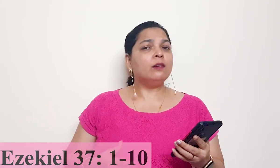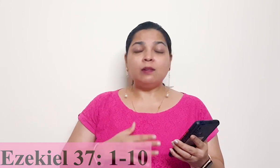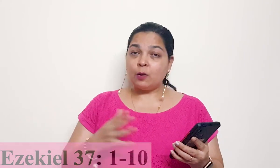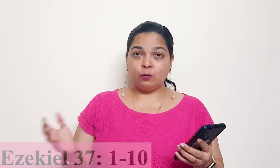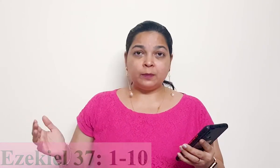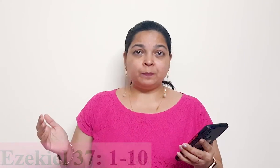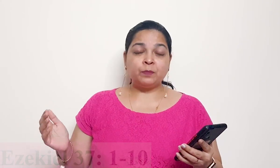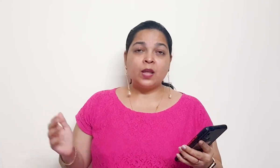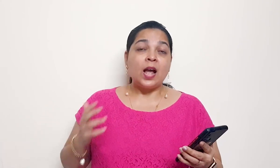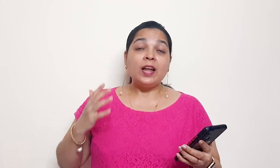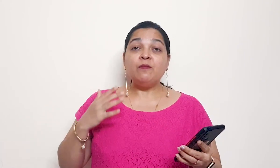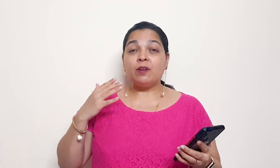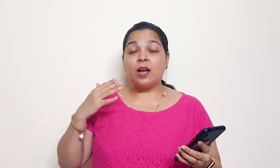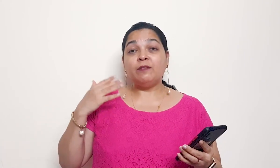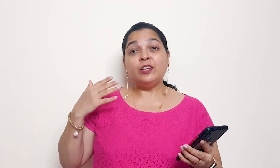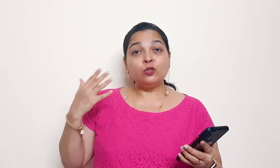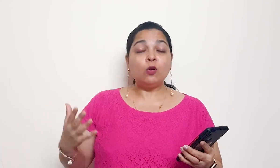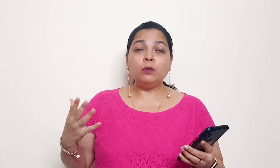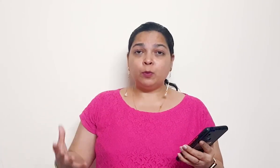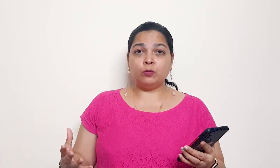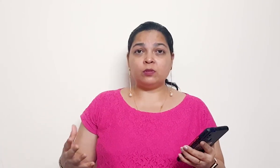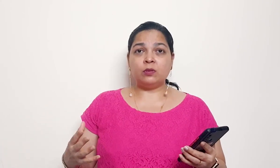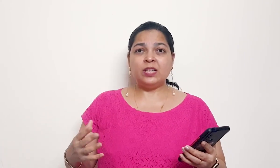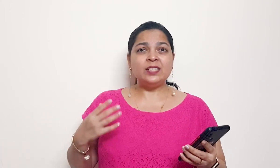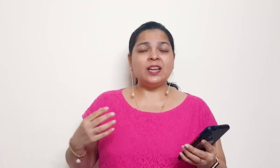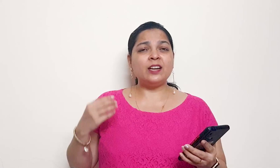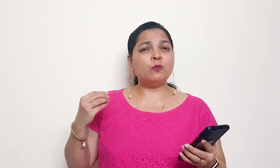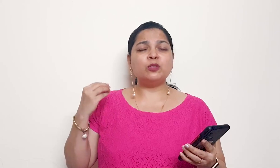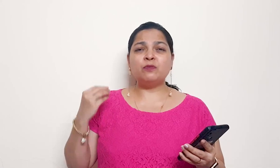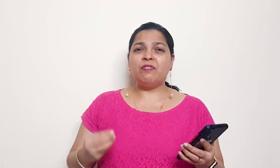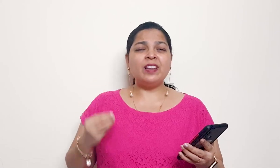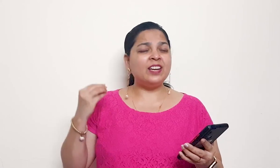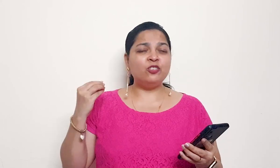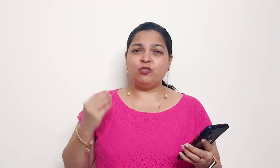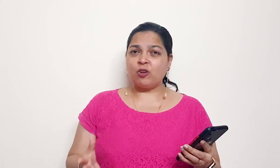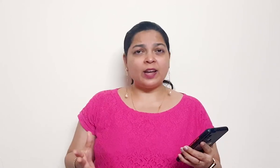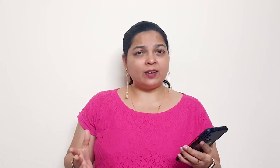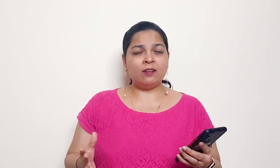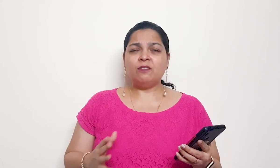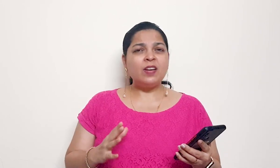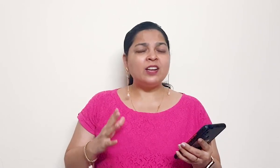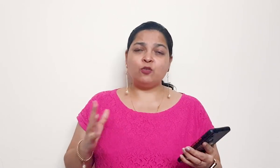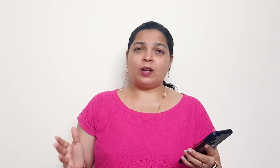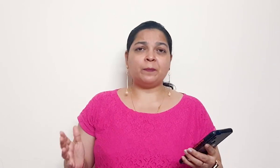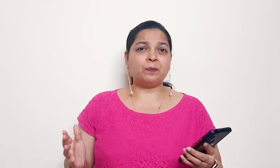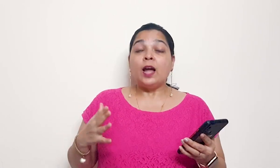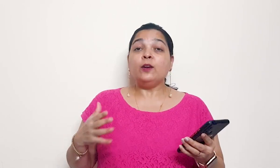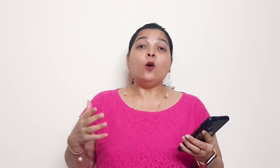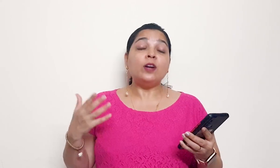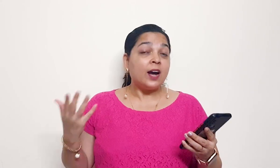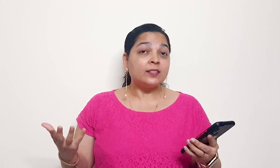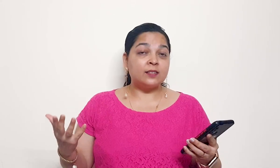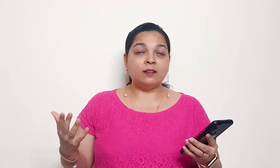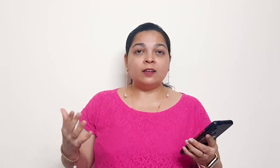all around, and when he saw the bones, he said it was very dry, very dry.